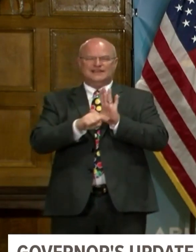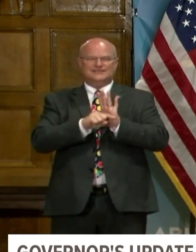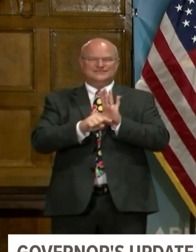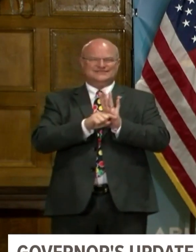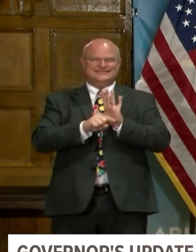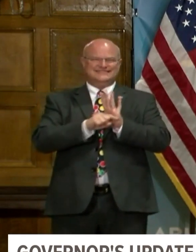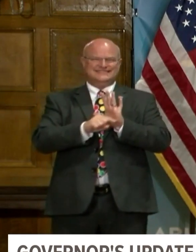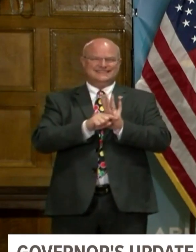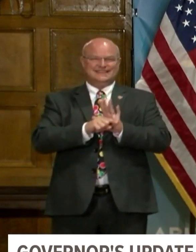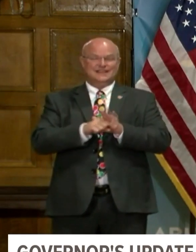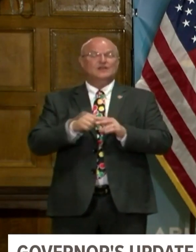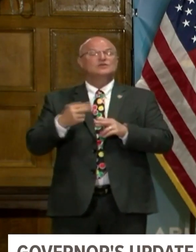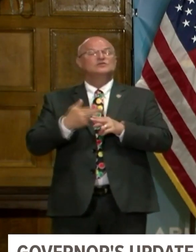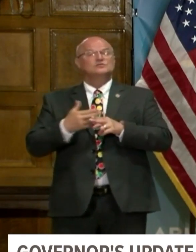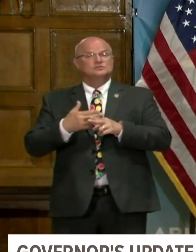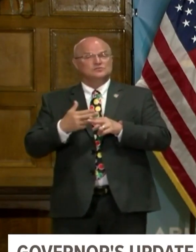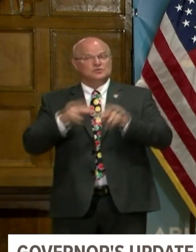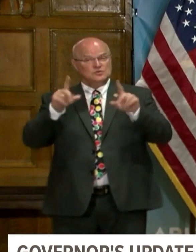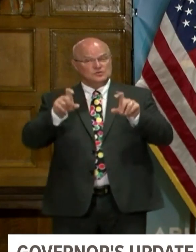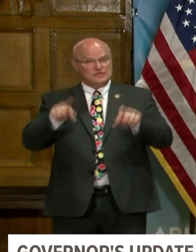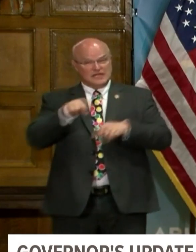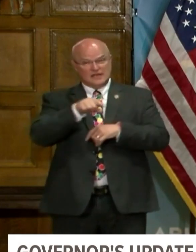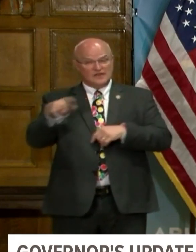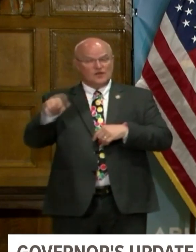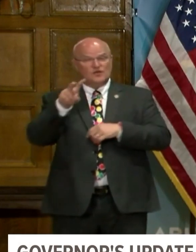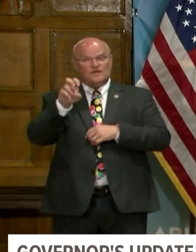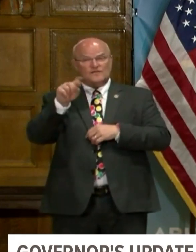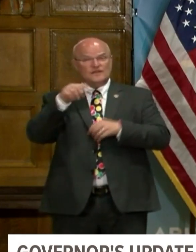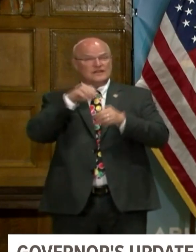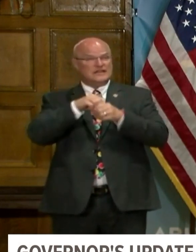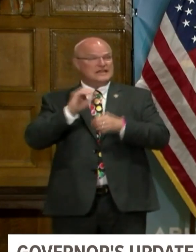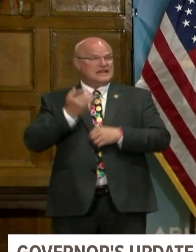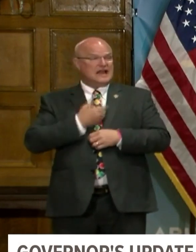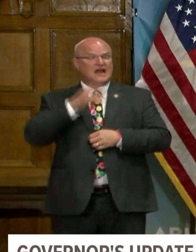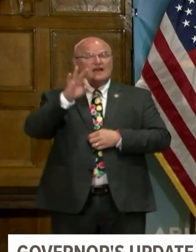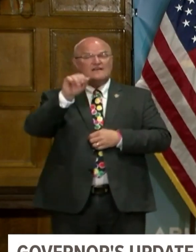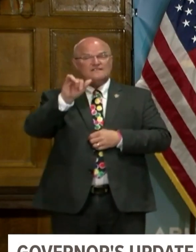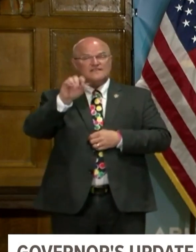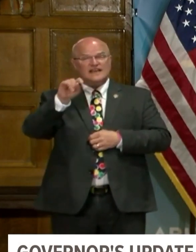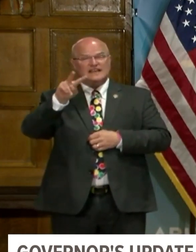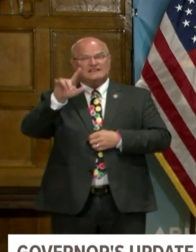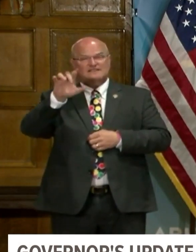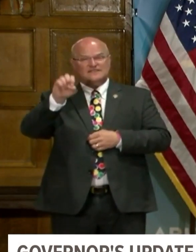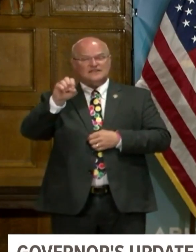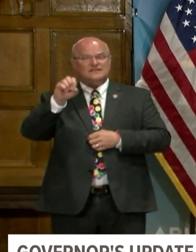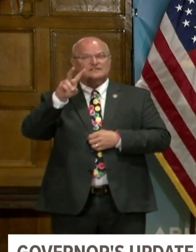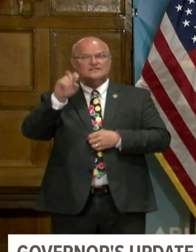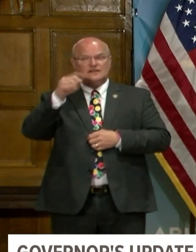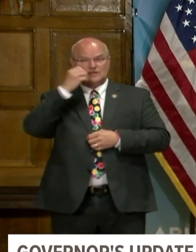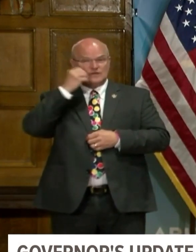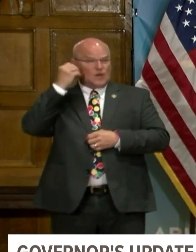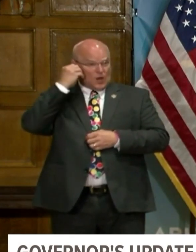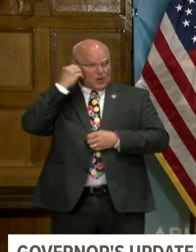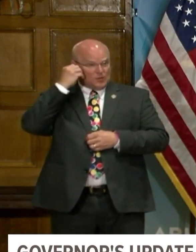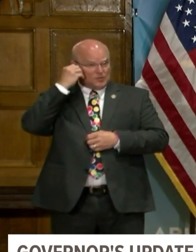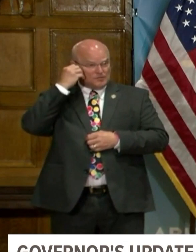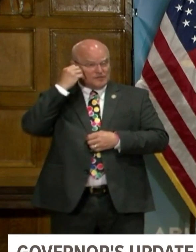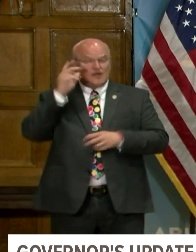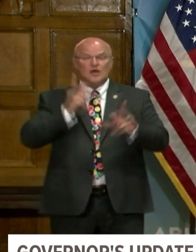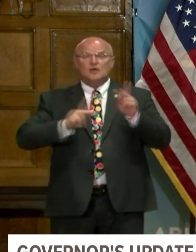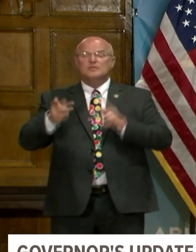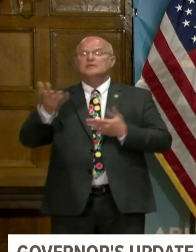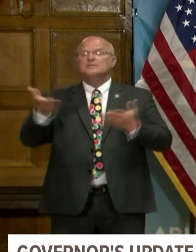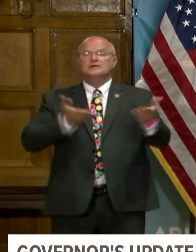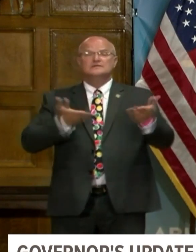negative. We will soon test those veterans in our Fayetteville Veterans Home. To those who